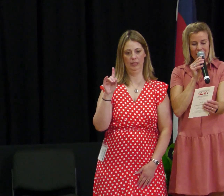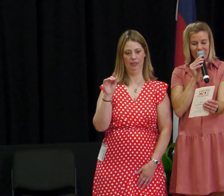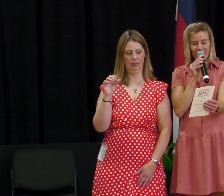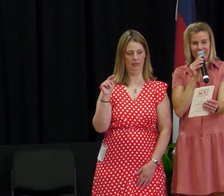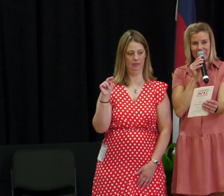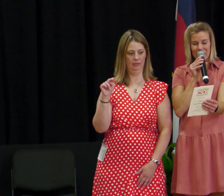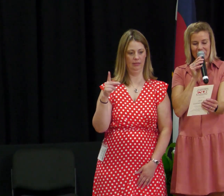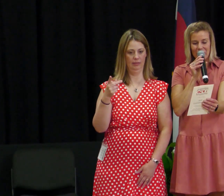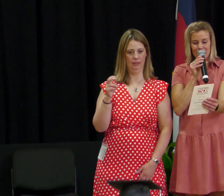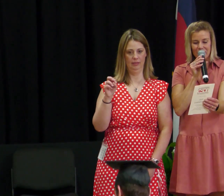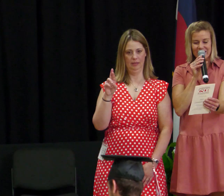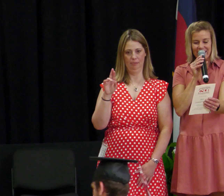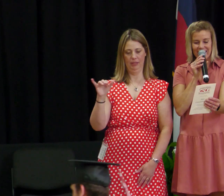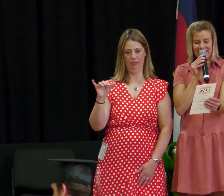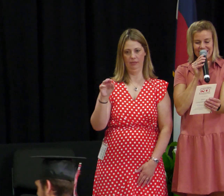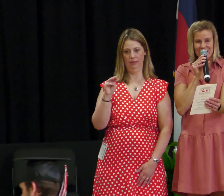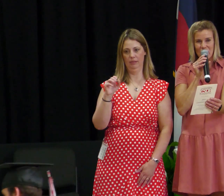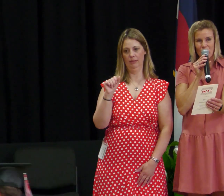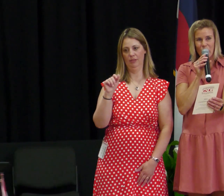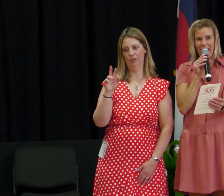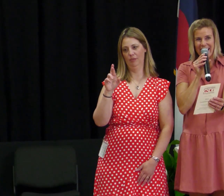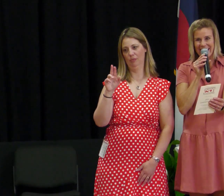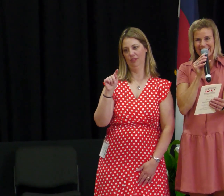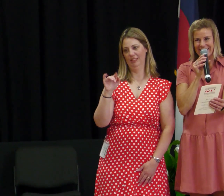Brayden Perry Martinez